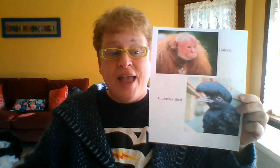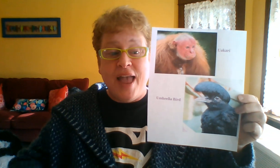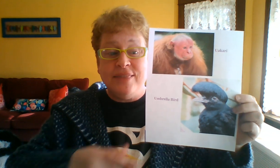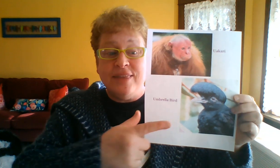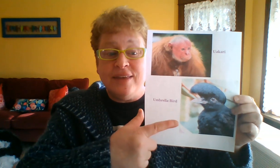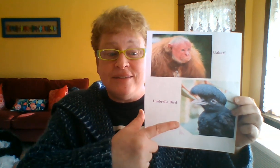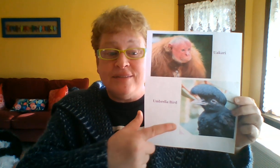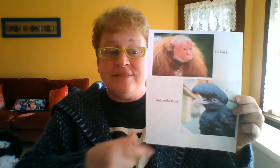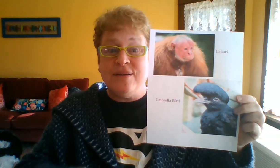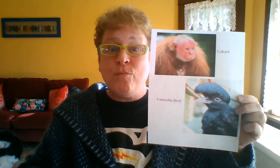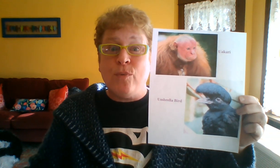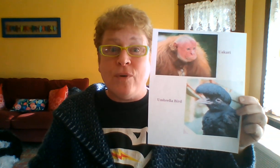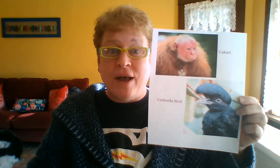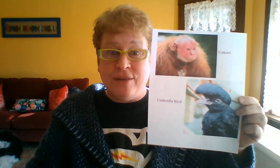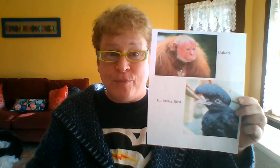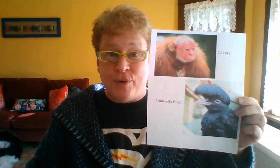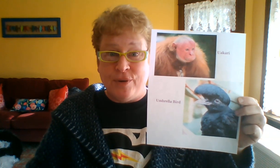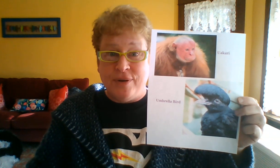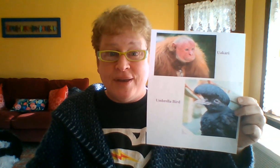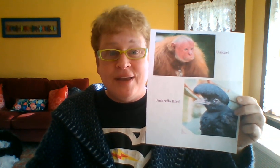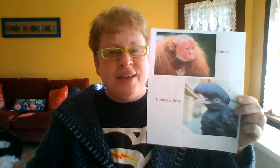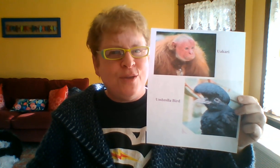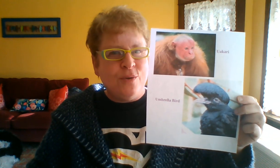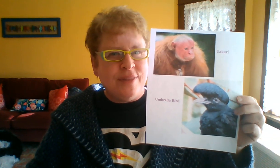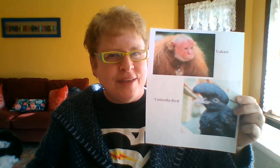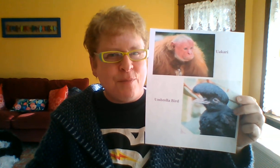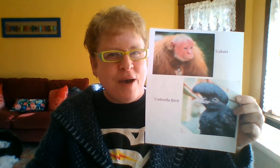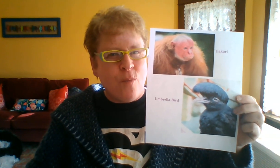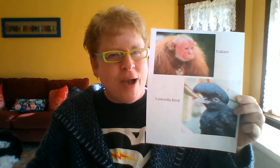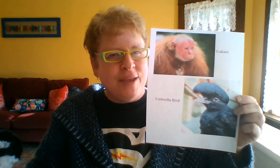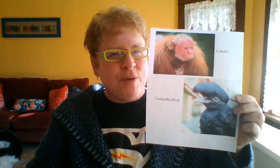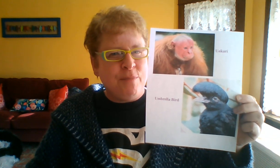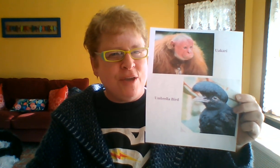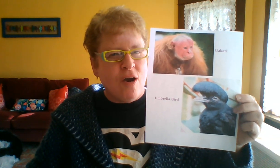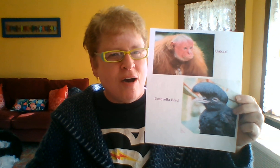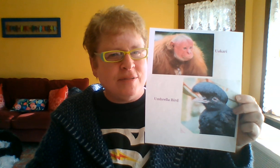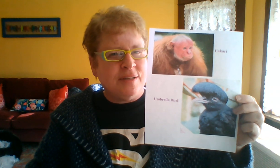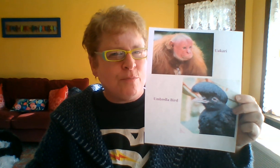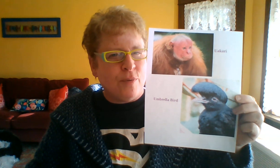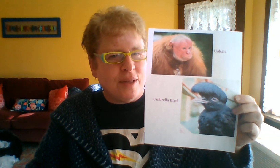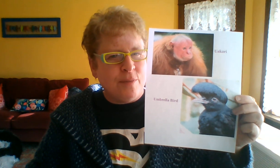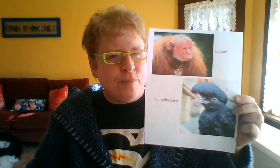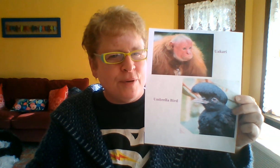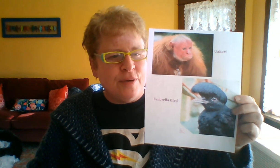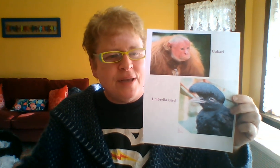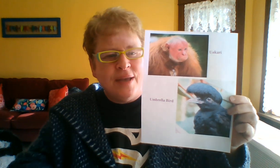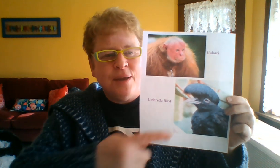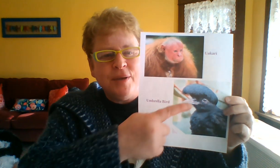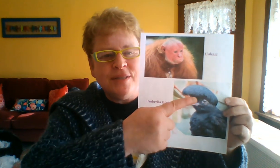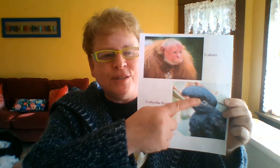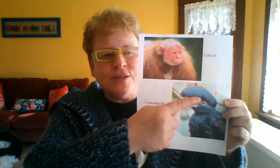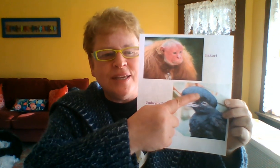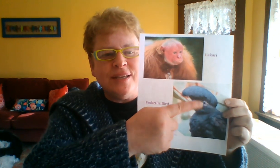And this is an umbrella bird. Can you think about why it might be called an umbrella bird? Because it looks like it's